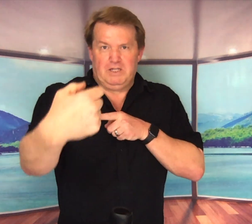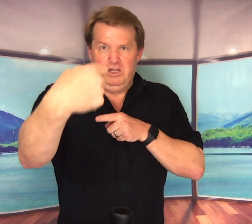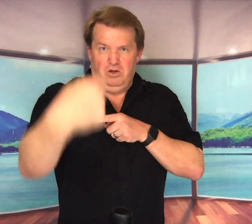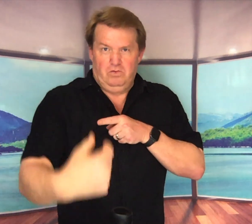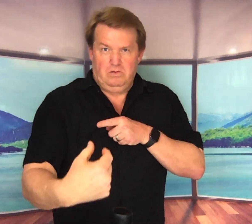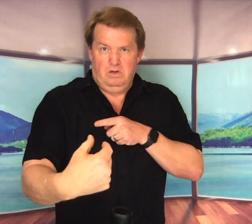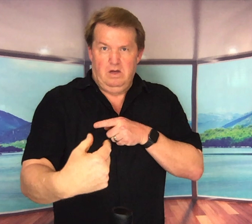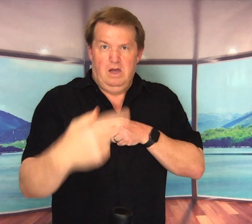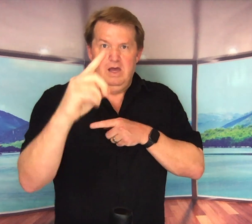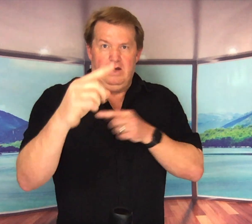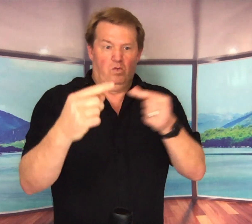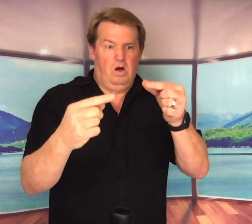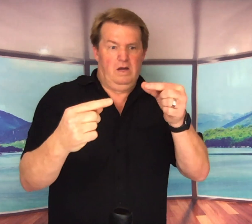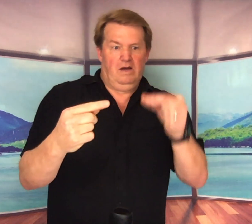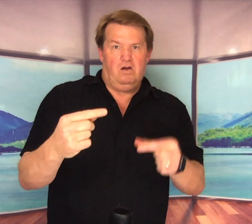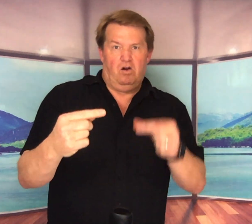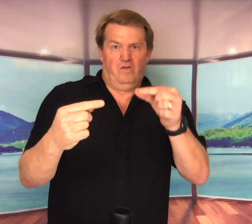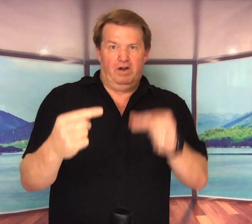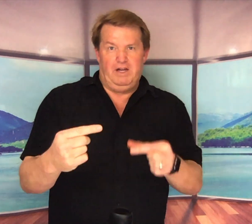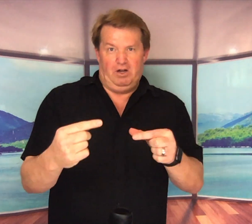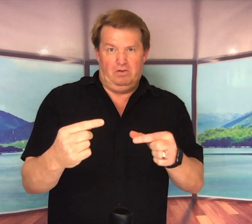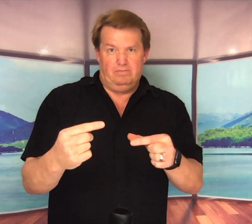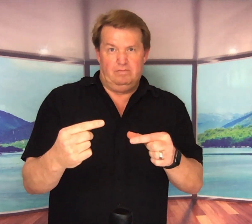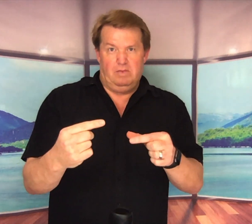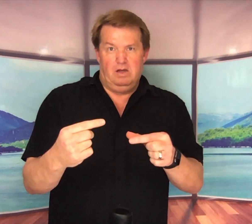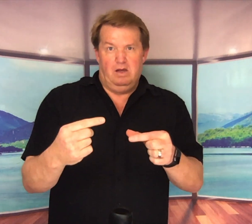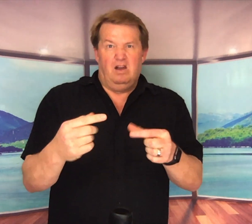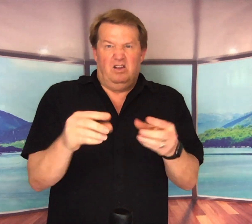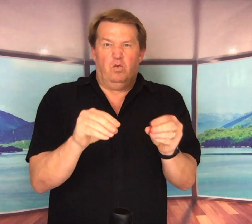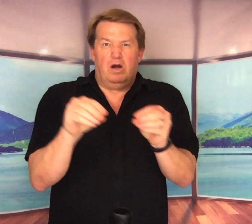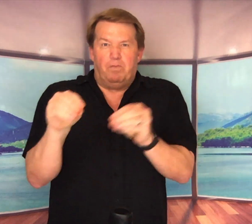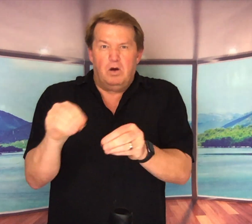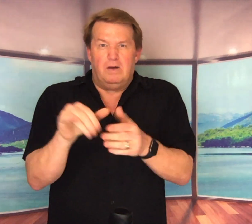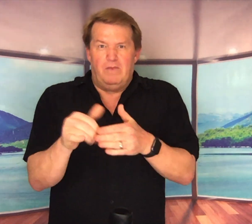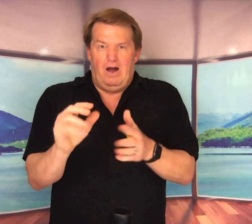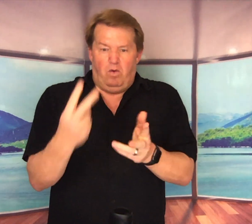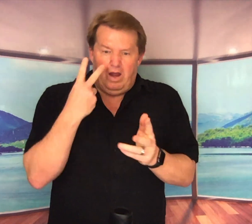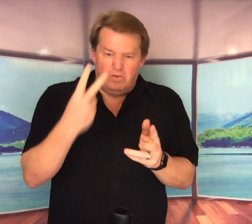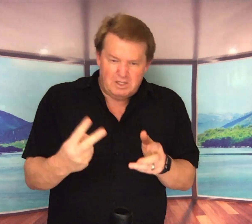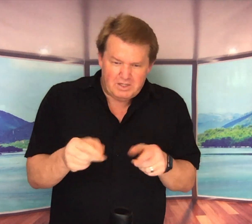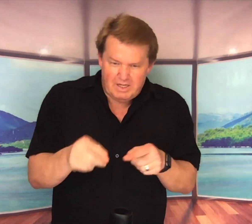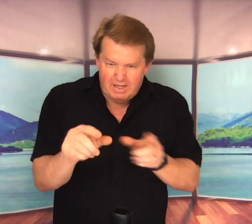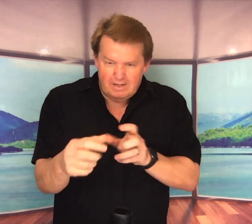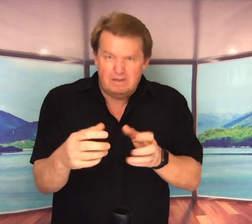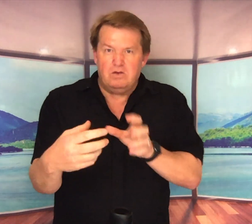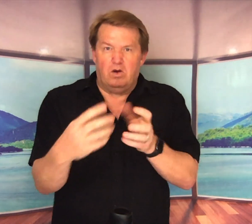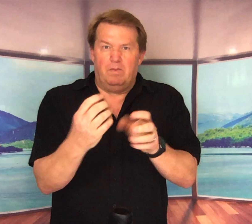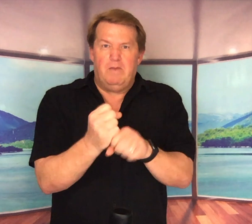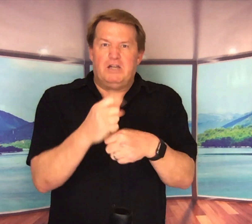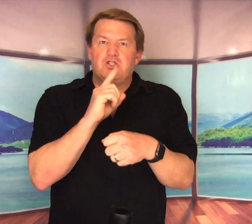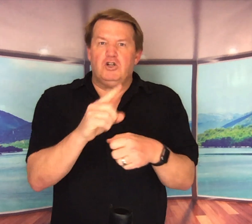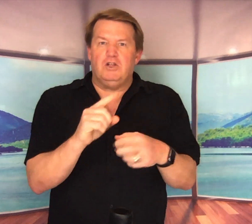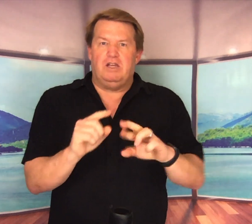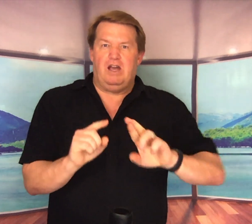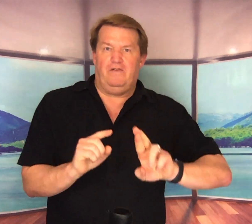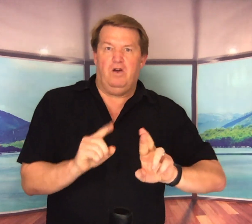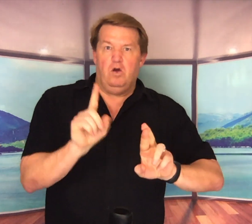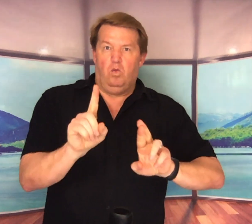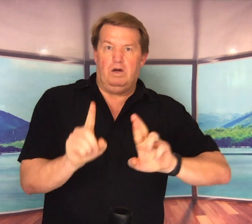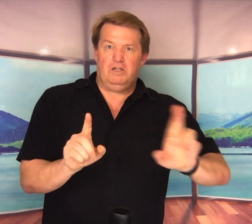you and one over here. You want to put them that way. When you see, you want to make sure that you have one to the